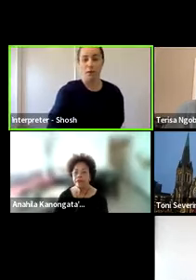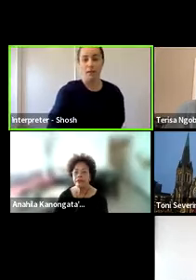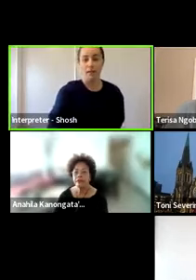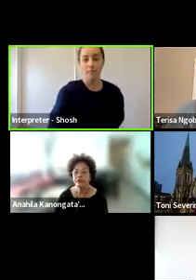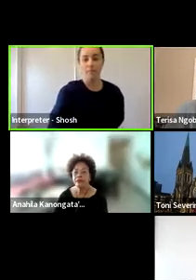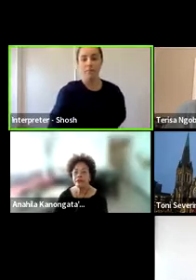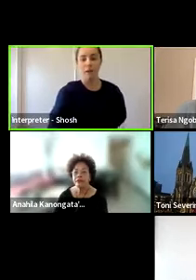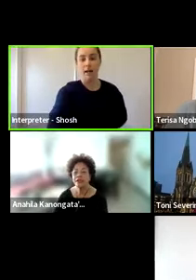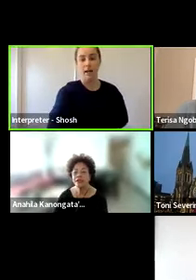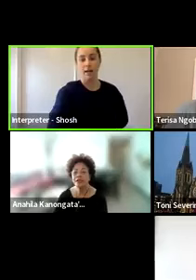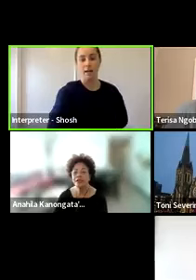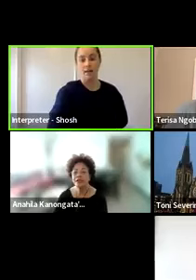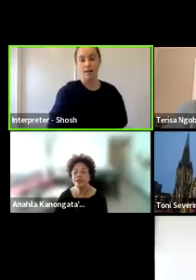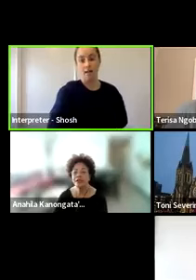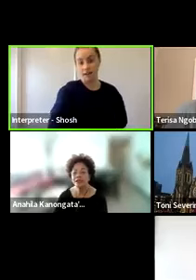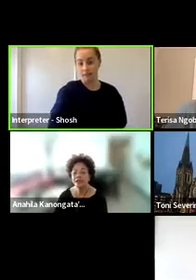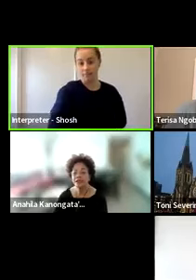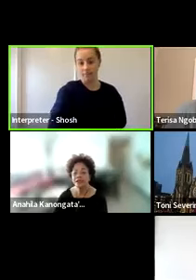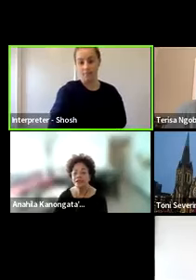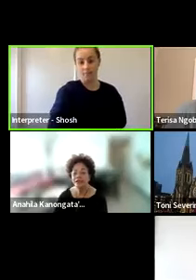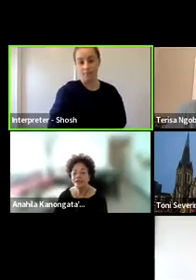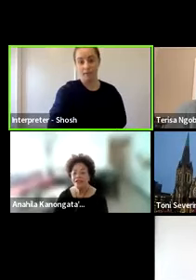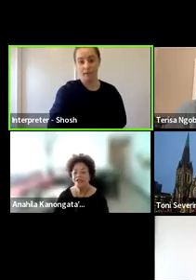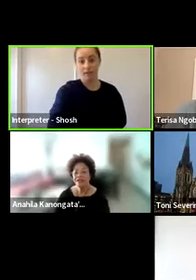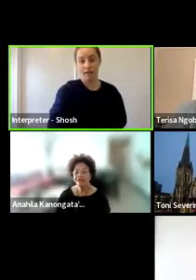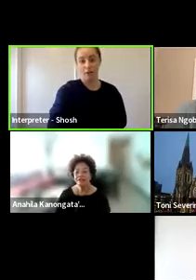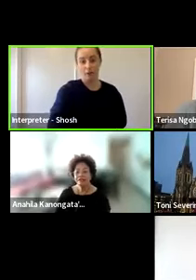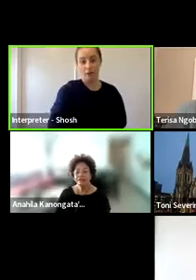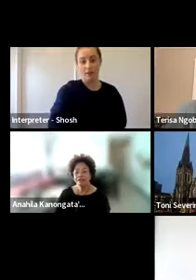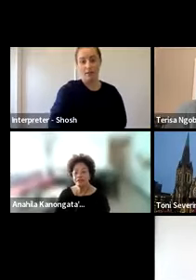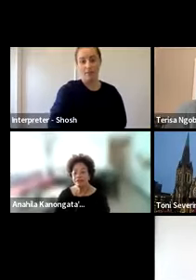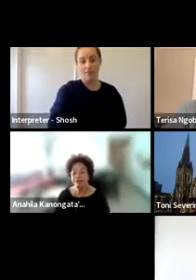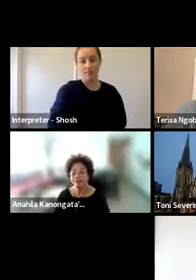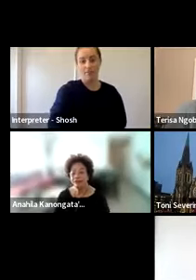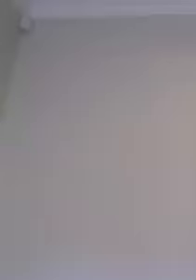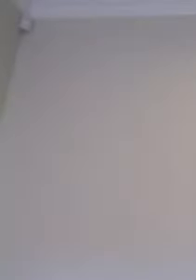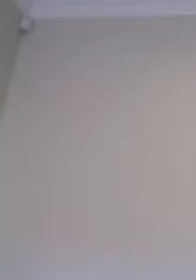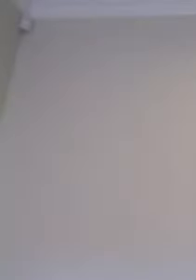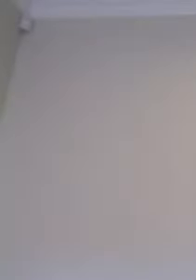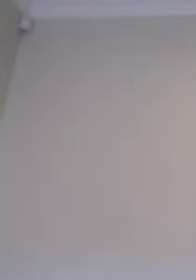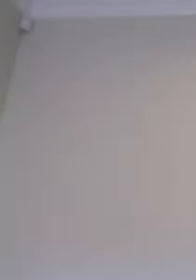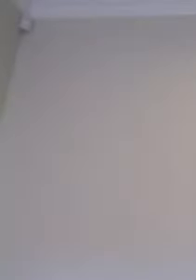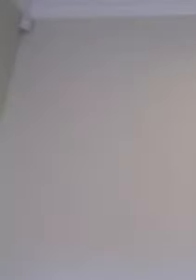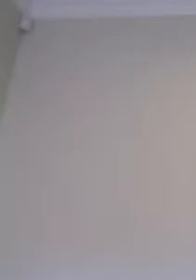Good morning. My name is Helen Christianson.